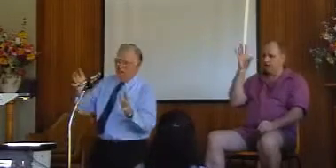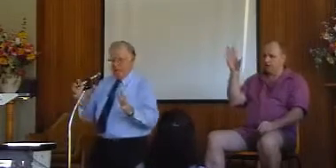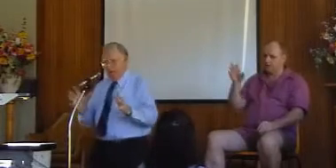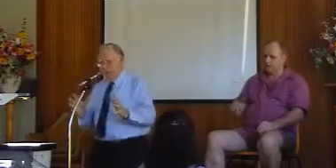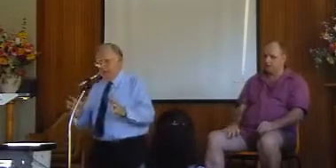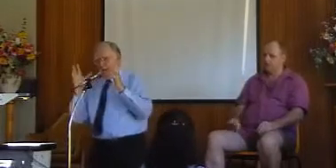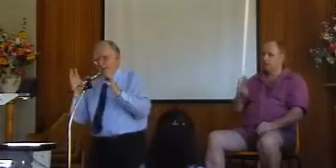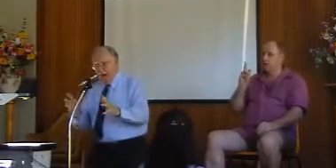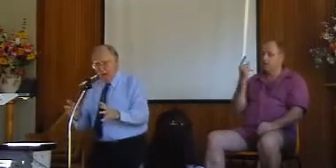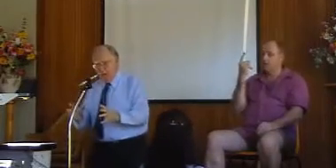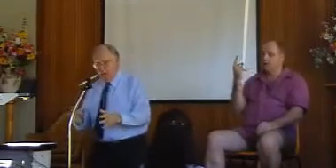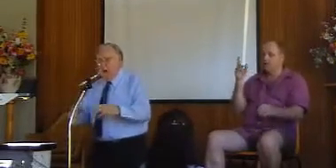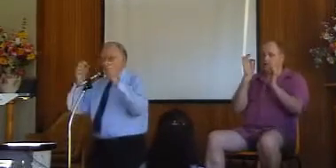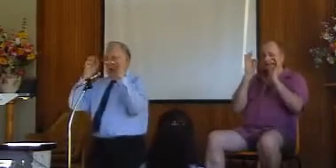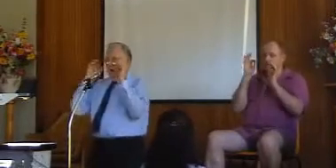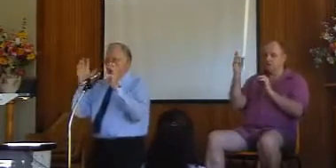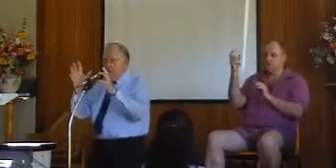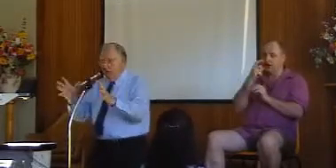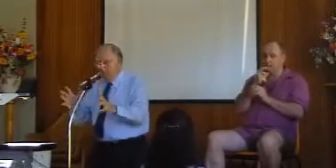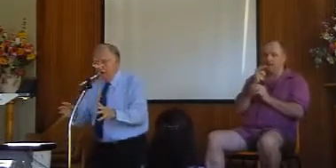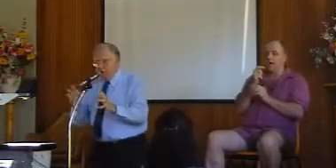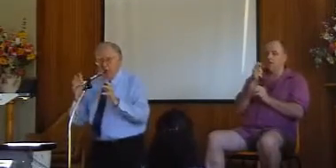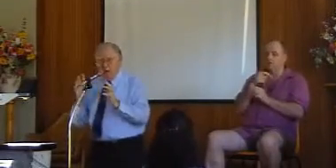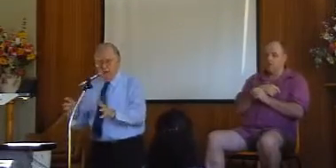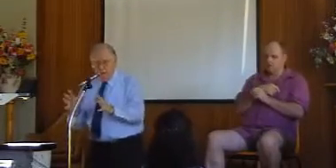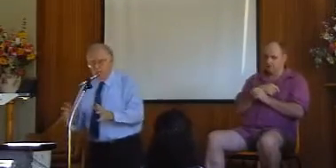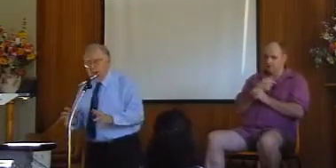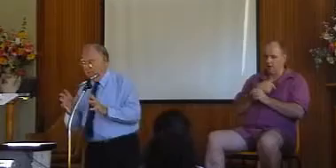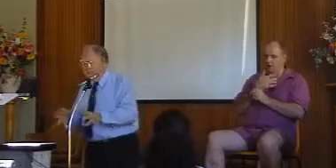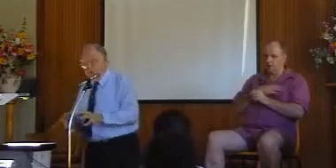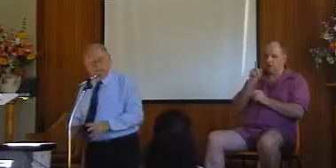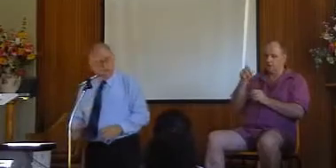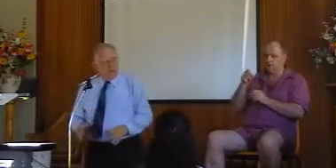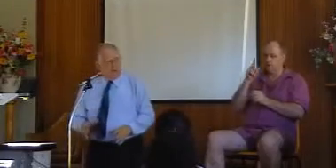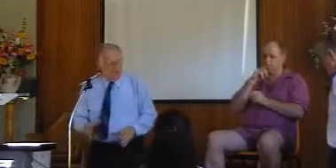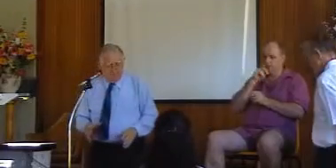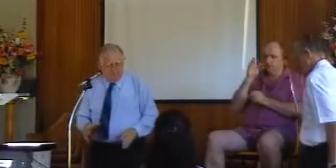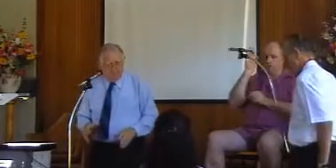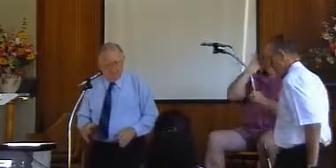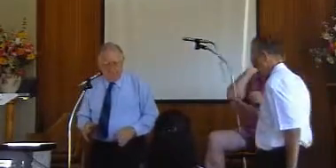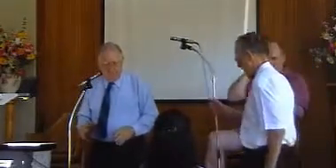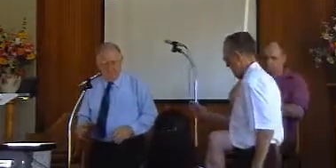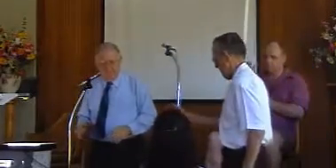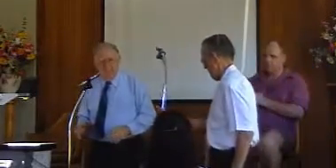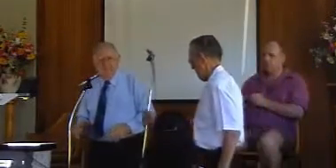really special is coming after me. And I want you folks to listen. And this is very